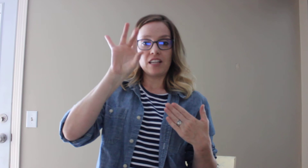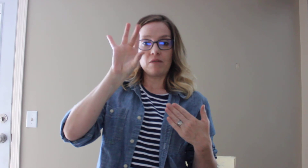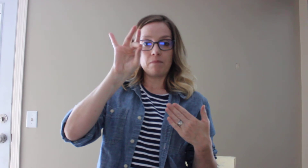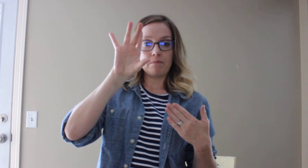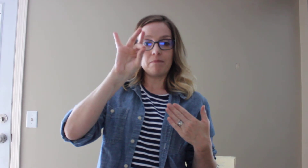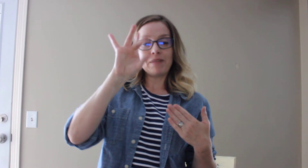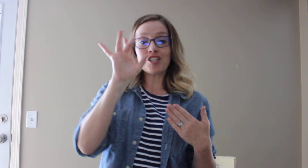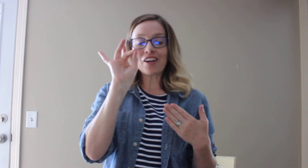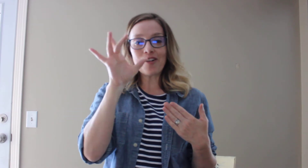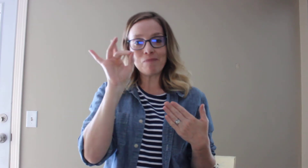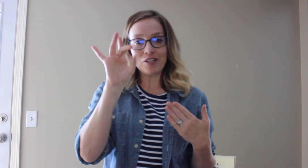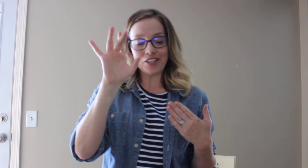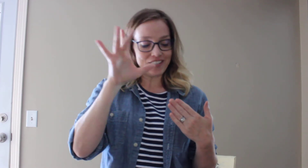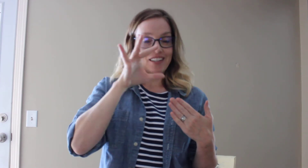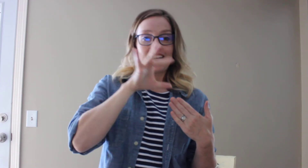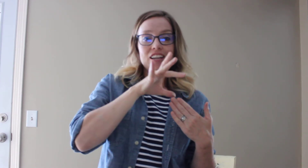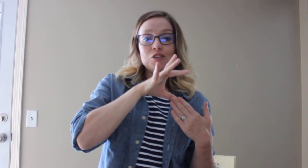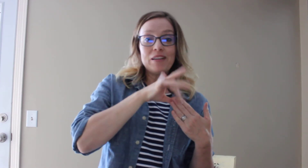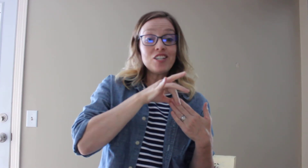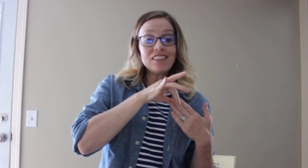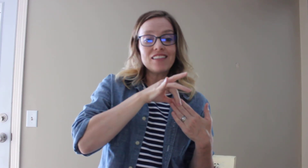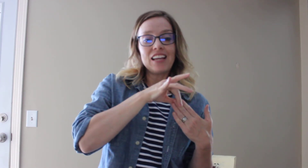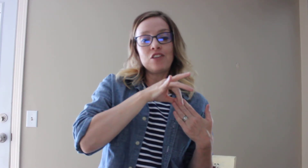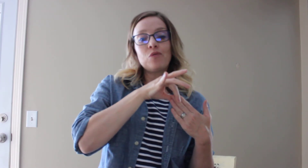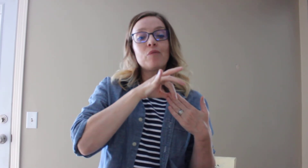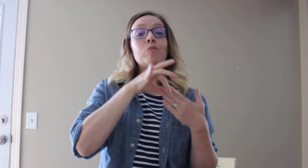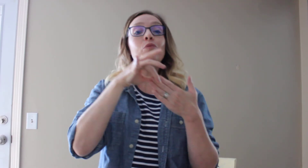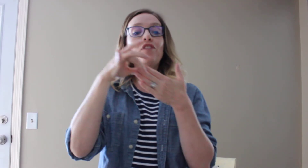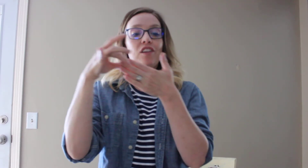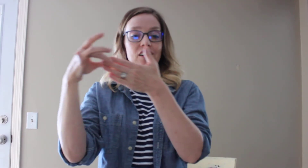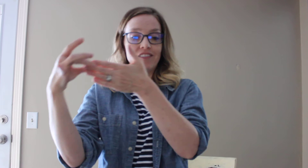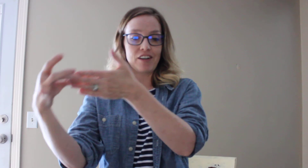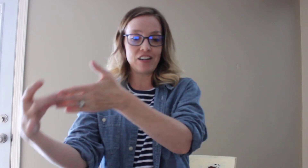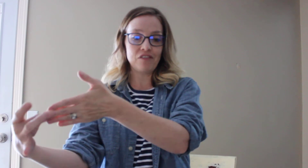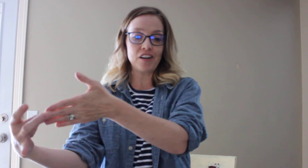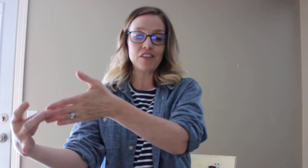your pinch, I call them pinchers. You pinch it and you move it along right in front of you.